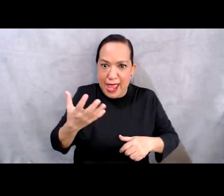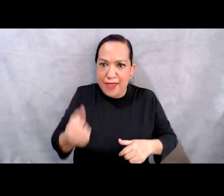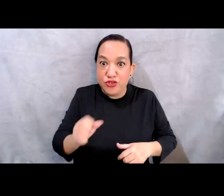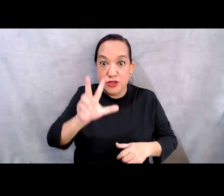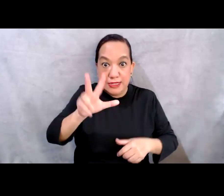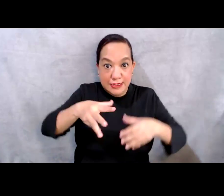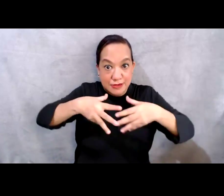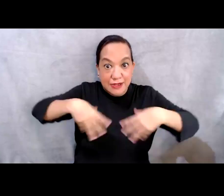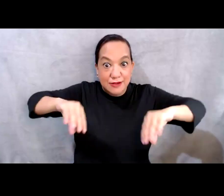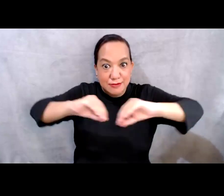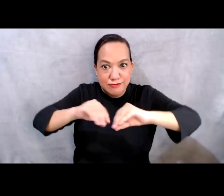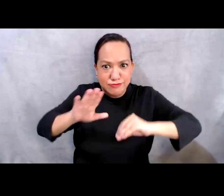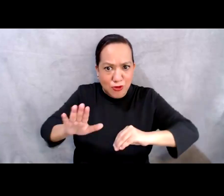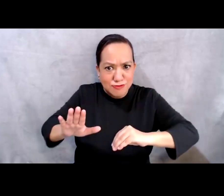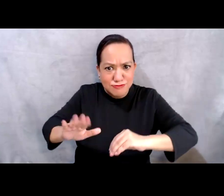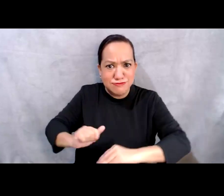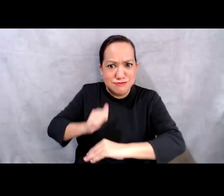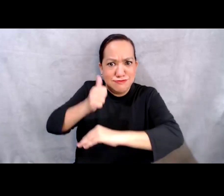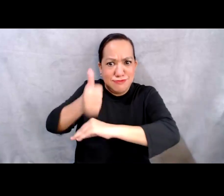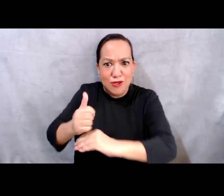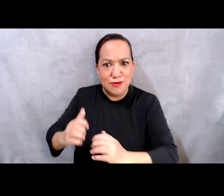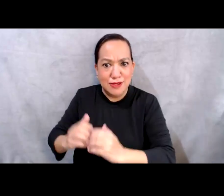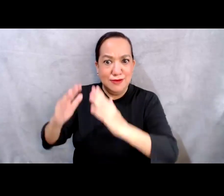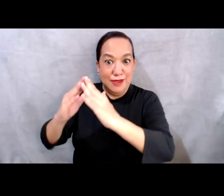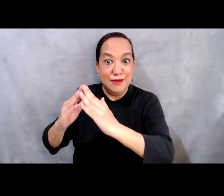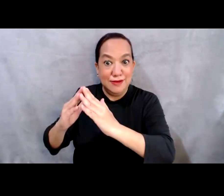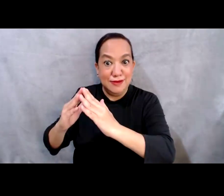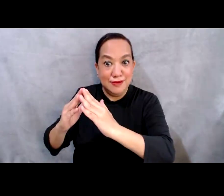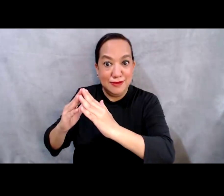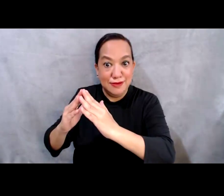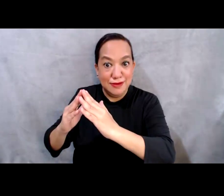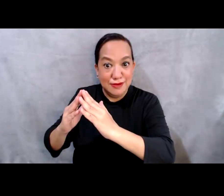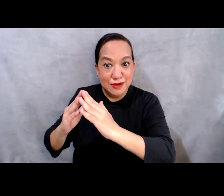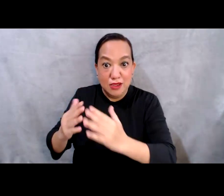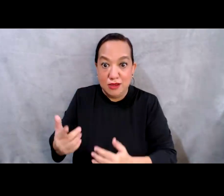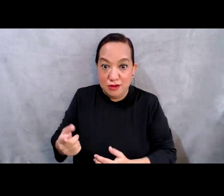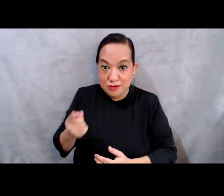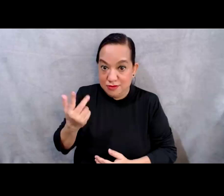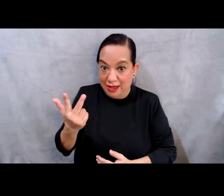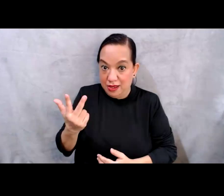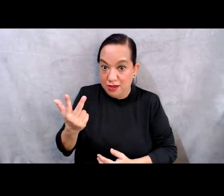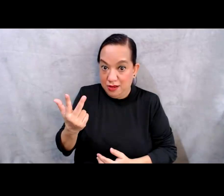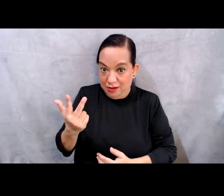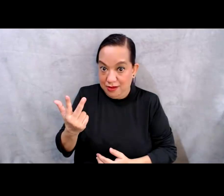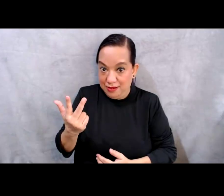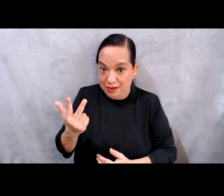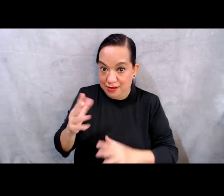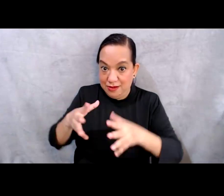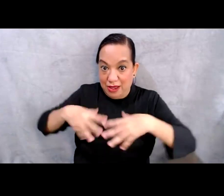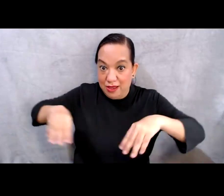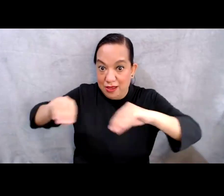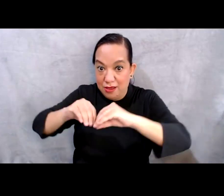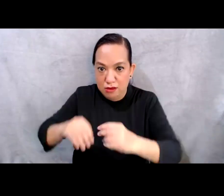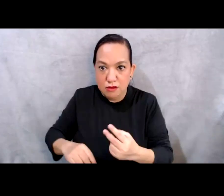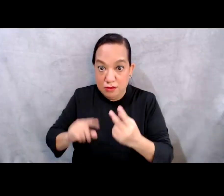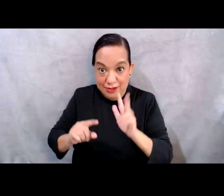household is receiving compensation and others are being kicked off, regardless of the fact that, you know, they have the same